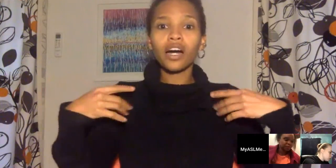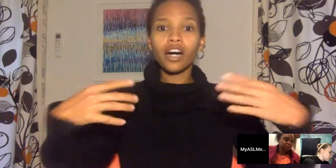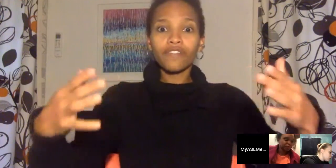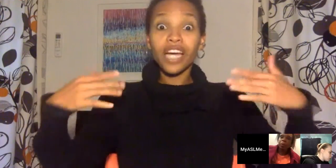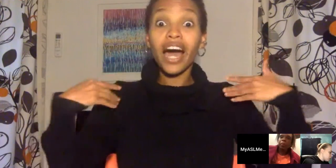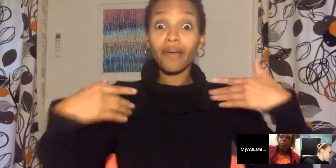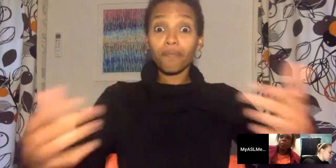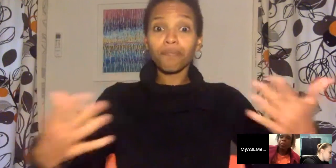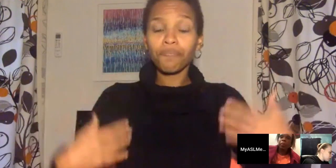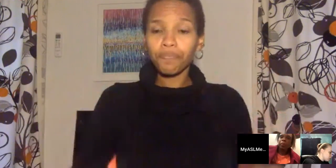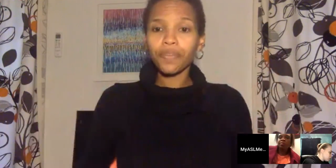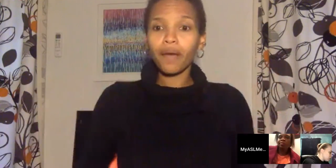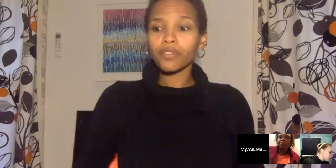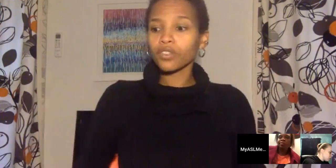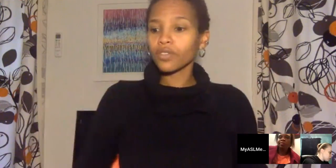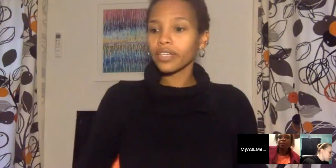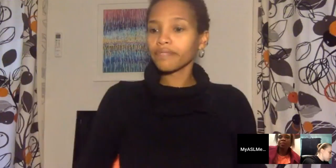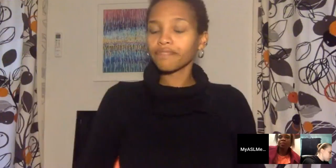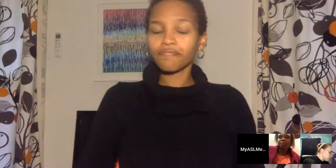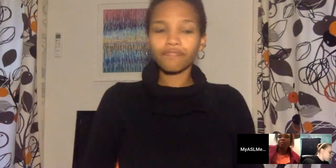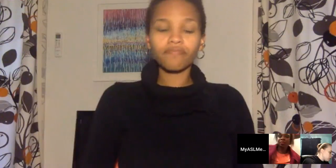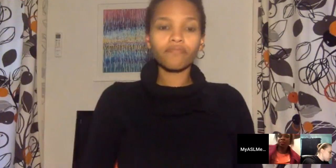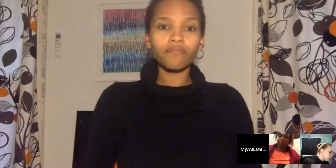of time. Absolutely.